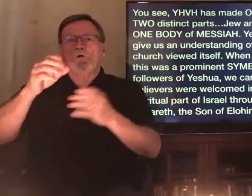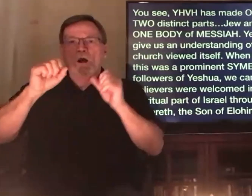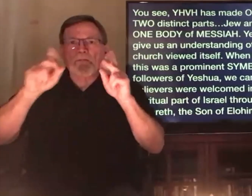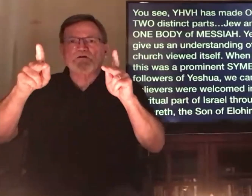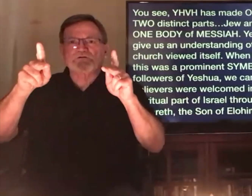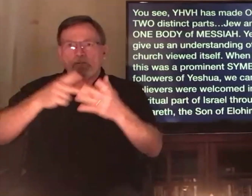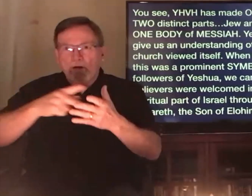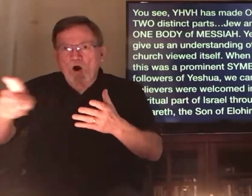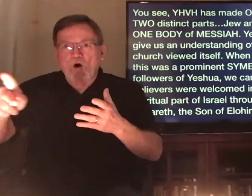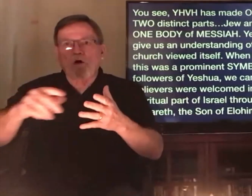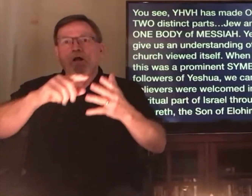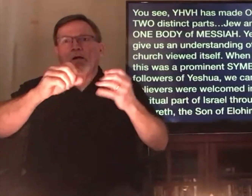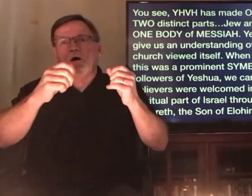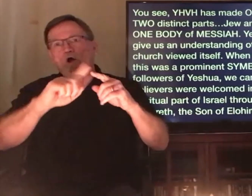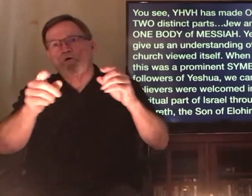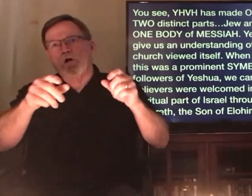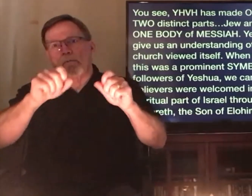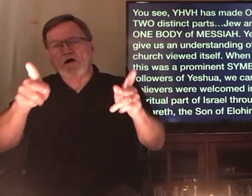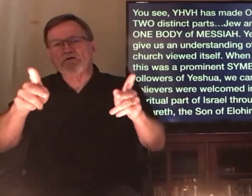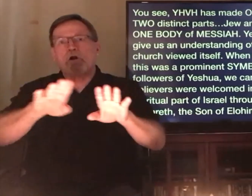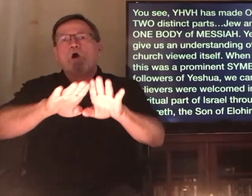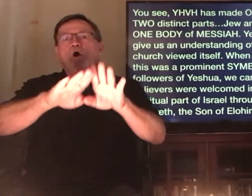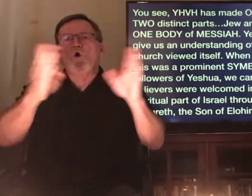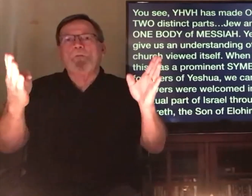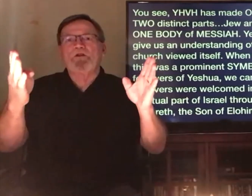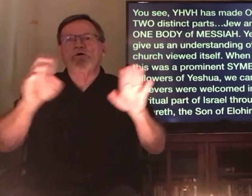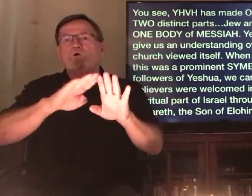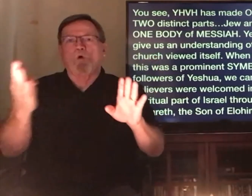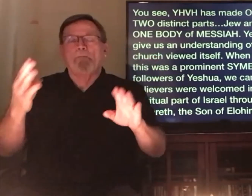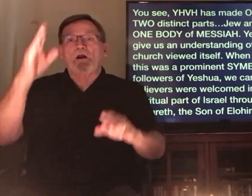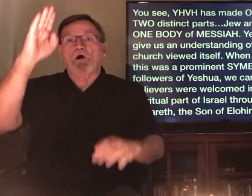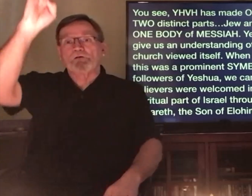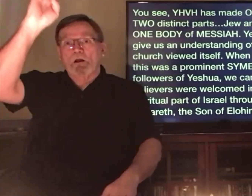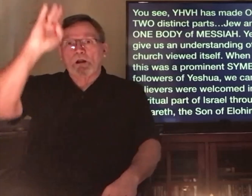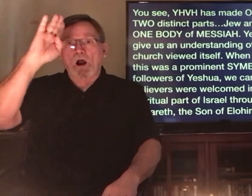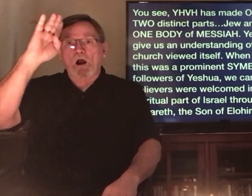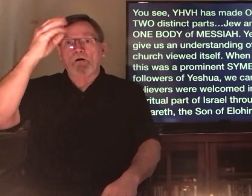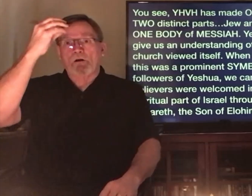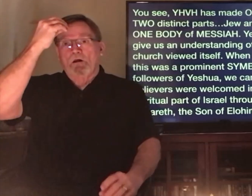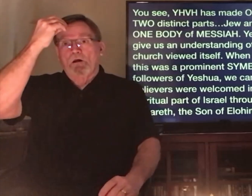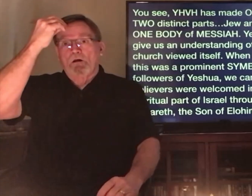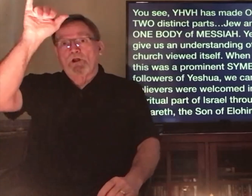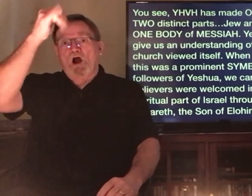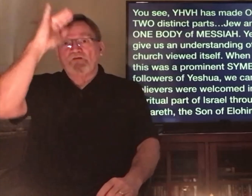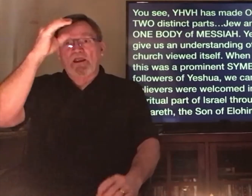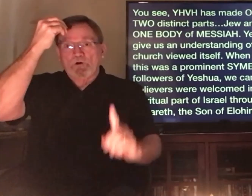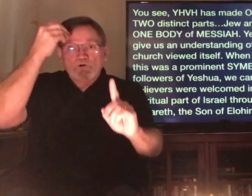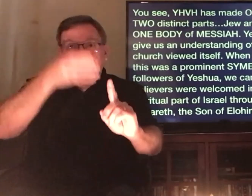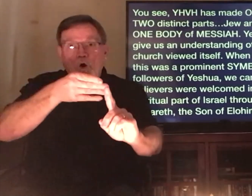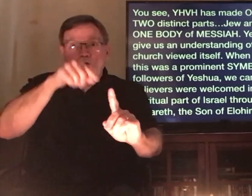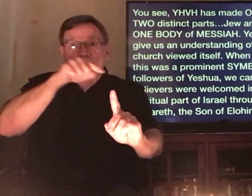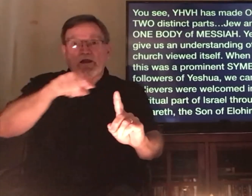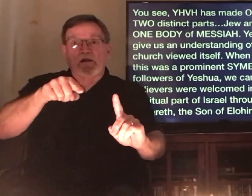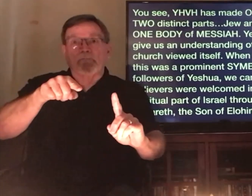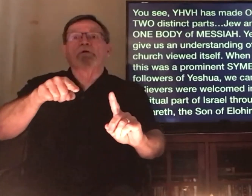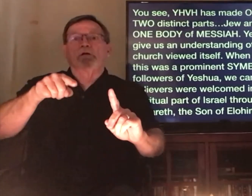believers in one body of Messiah. Remember, Yeshua, when he came to earth,